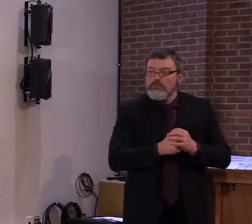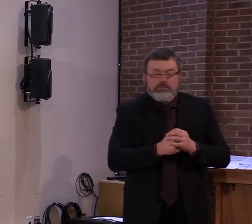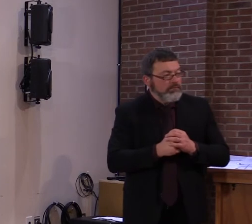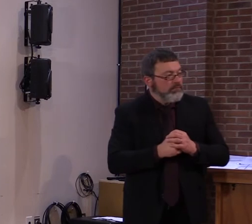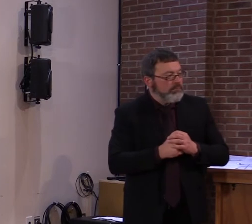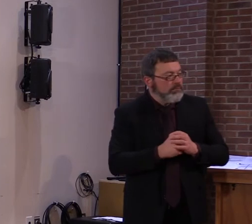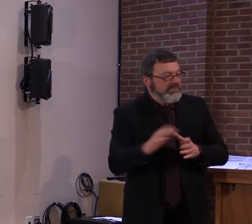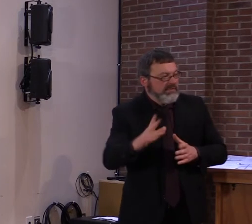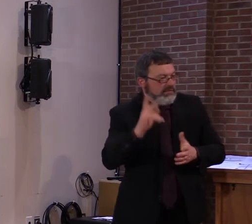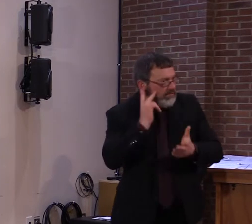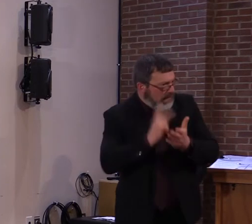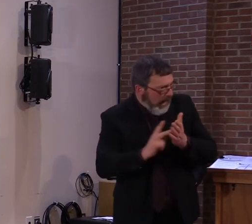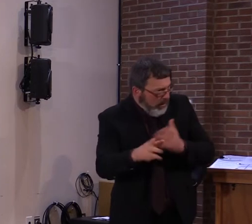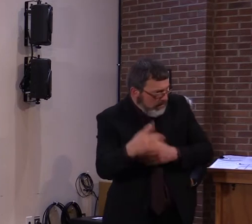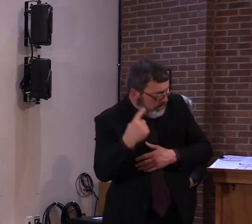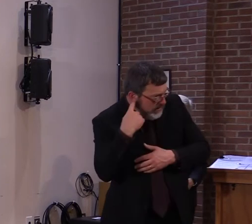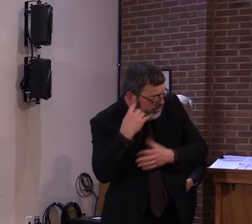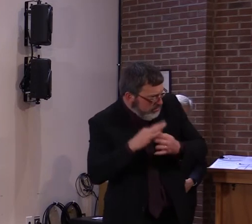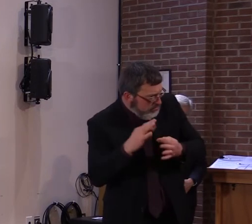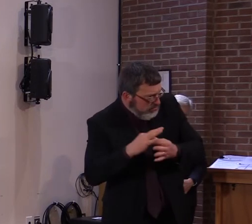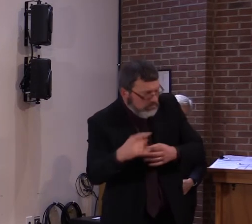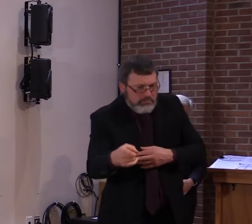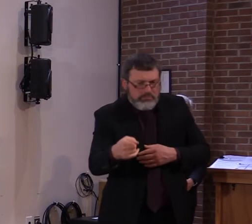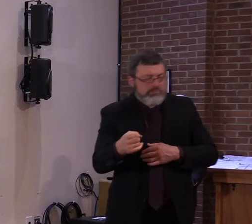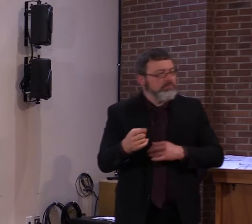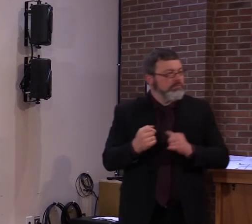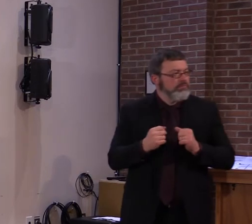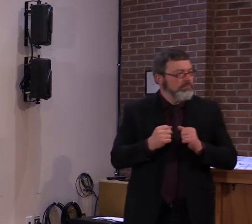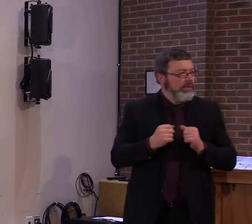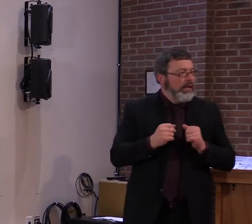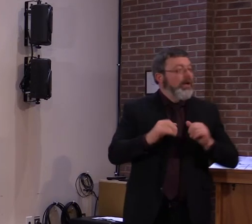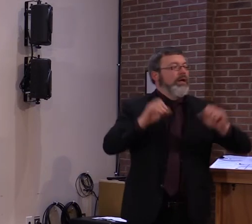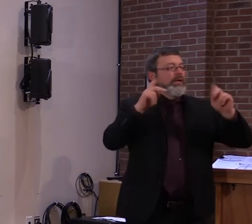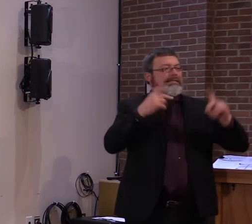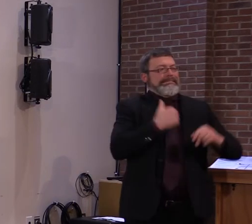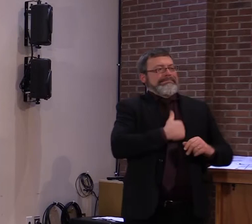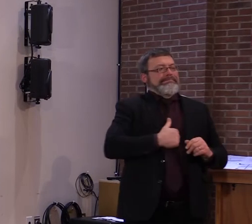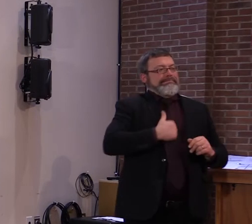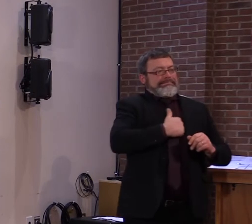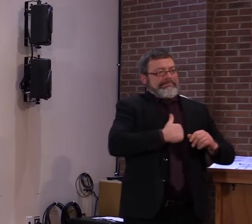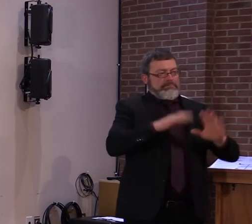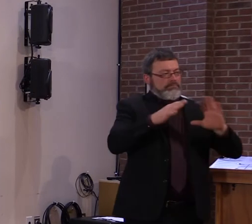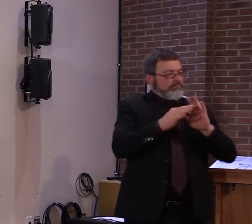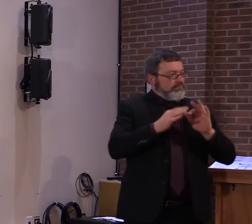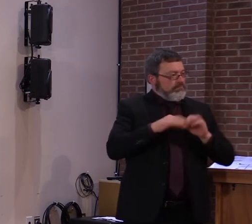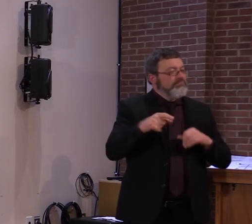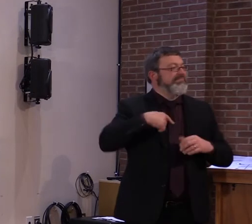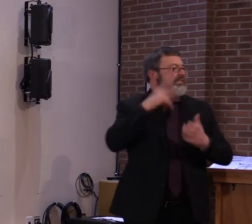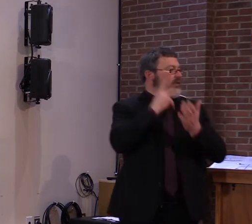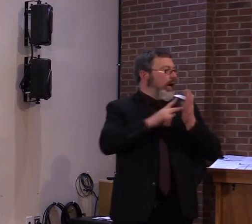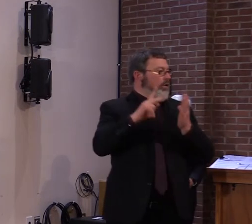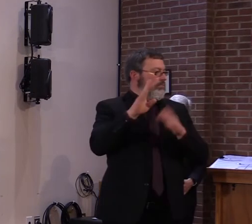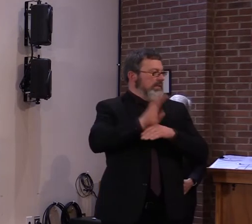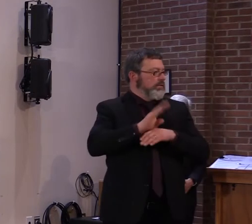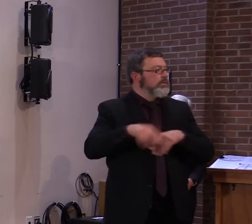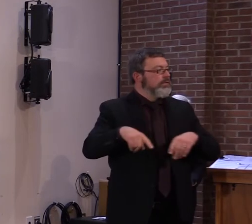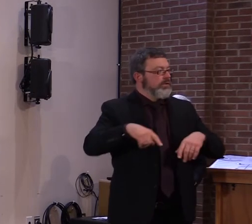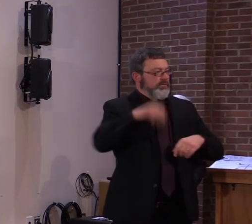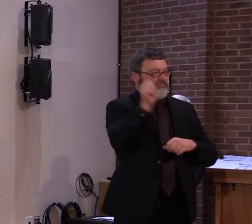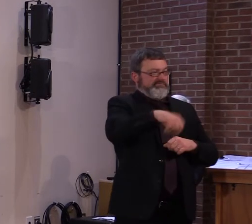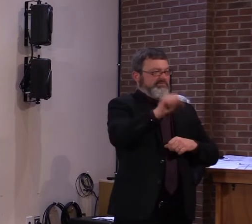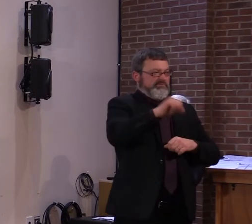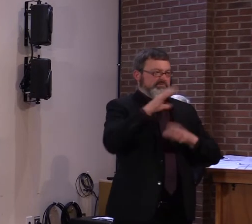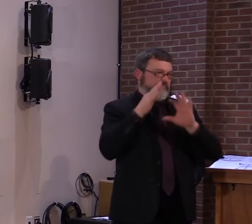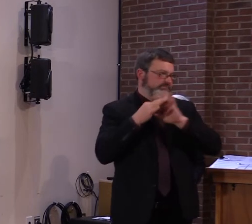Can you hear me? Yes, we can. Okay, sorry about that. Our team has worked closely with the ski